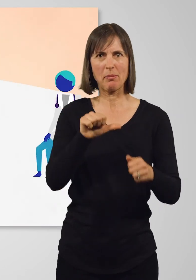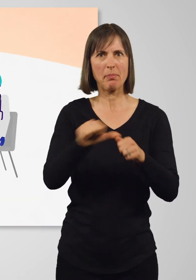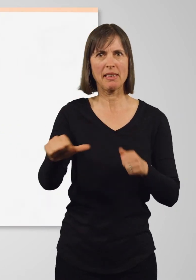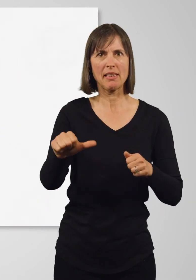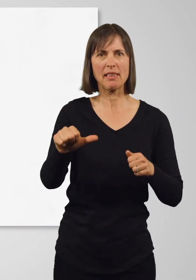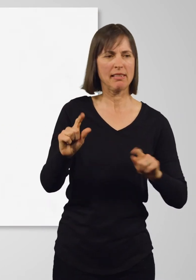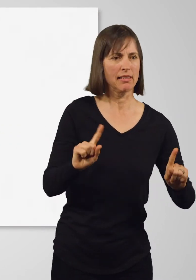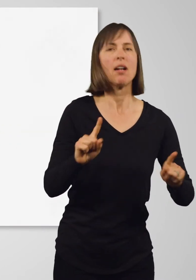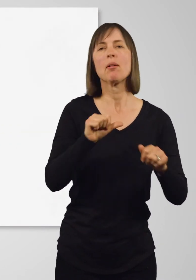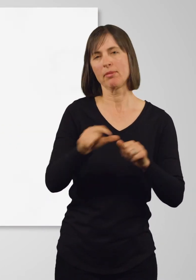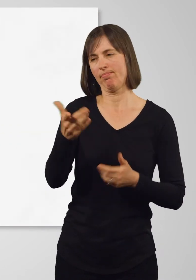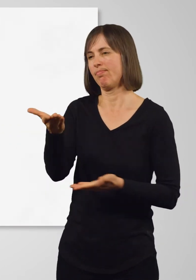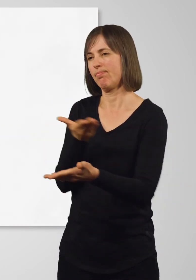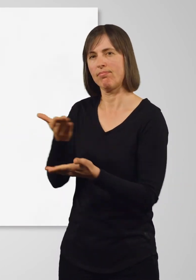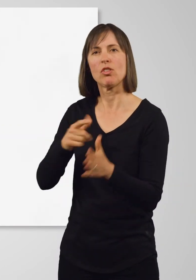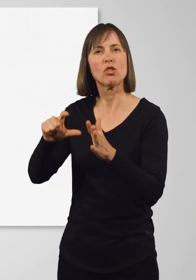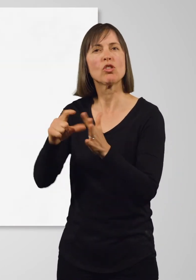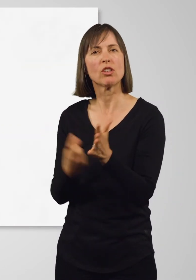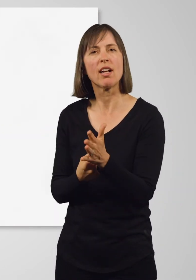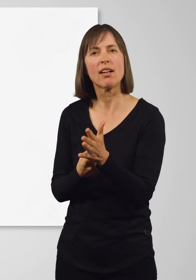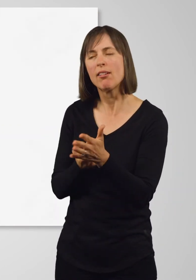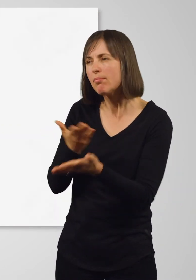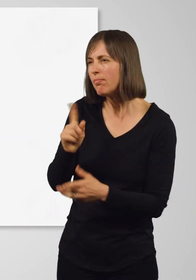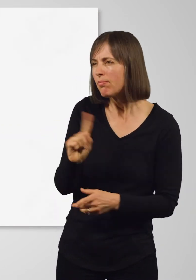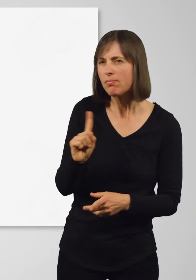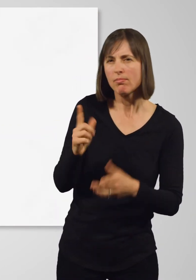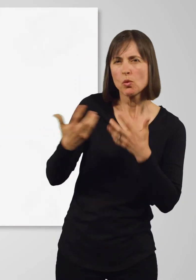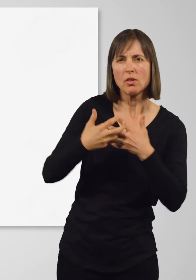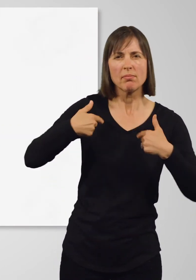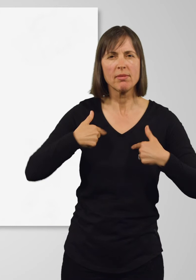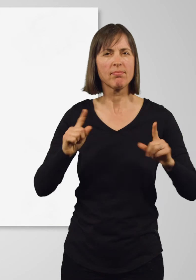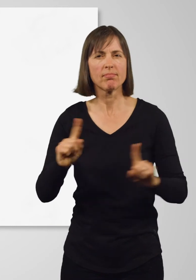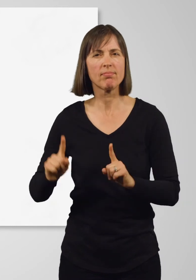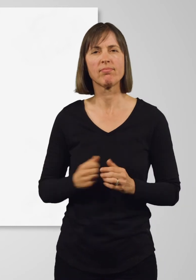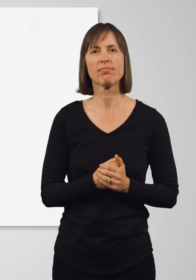If you're unsure which is best for you, speak to your doctor.